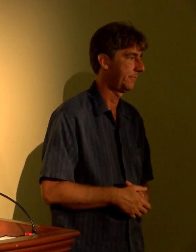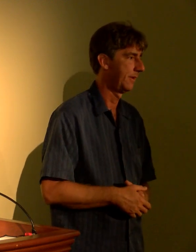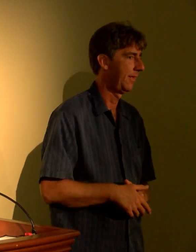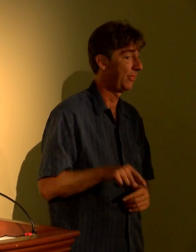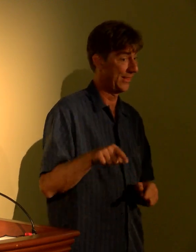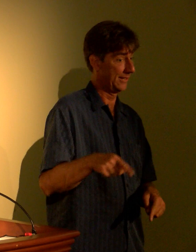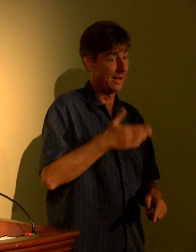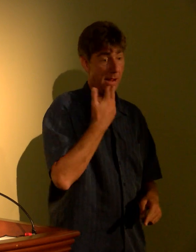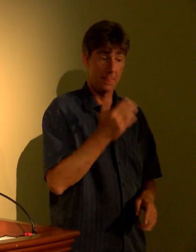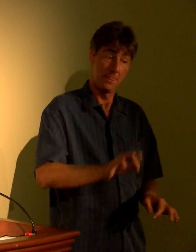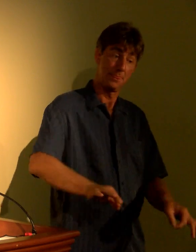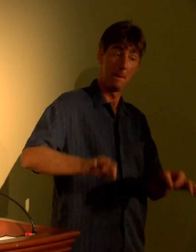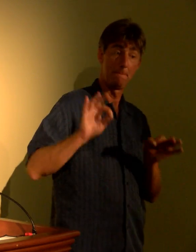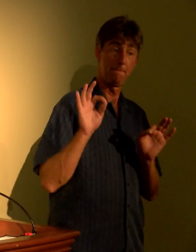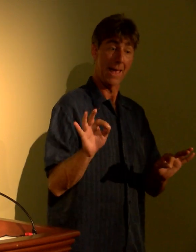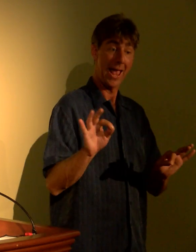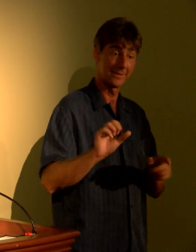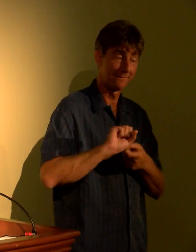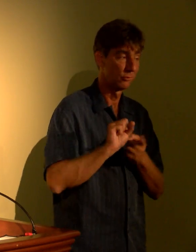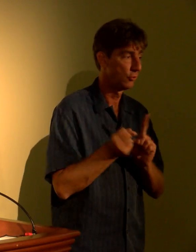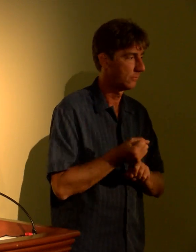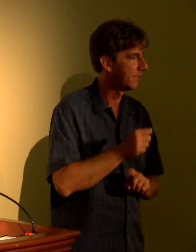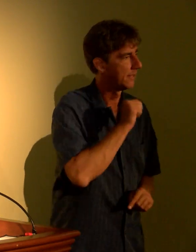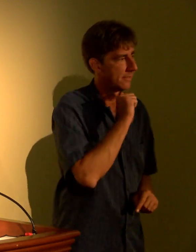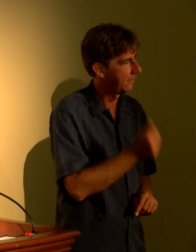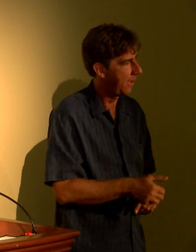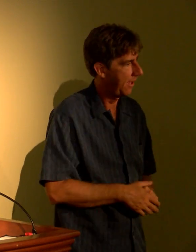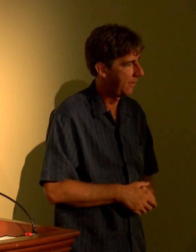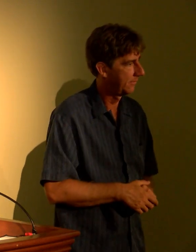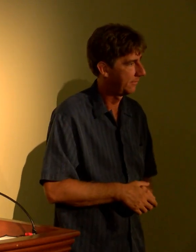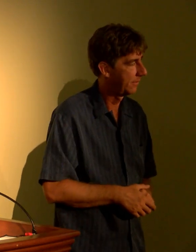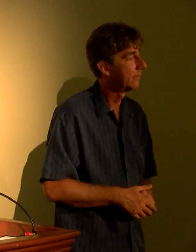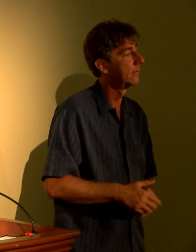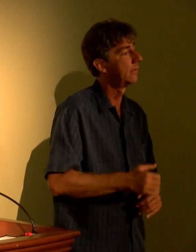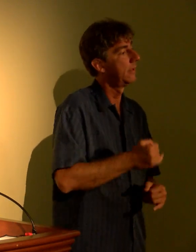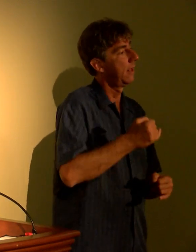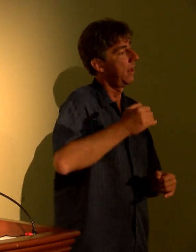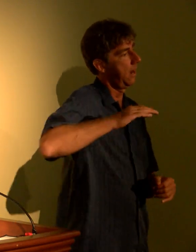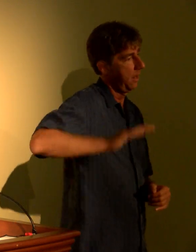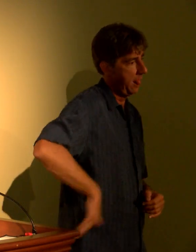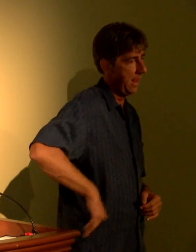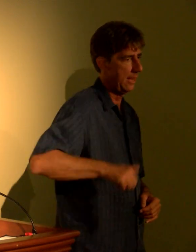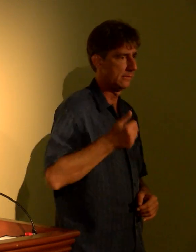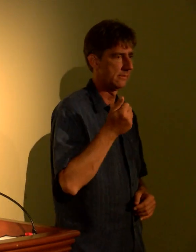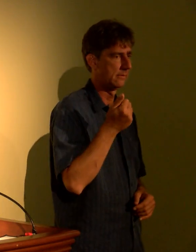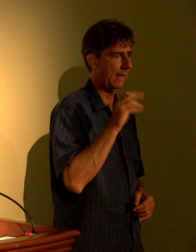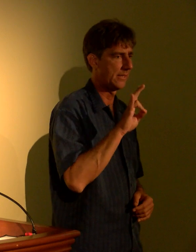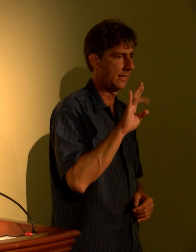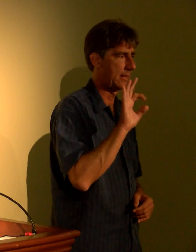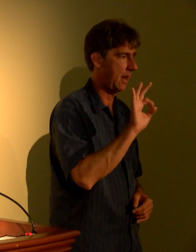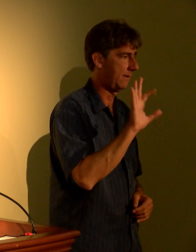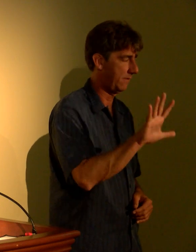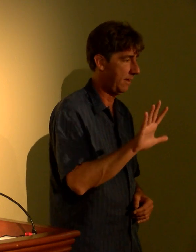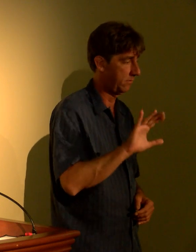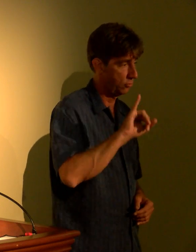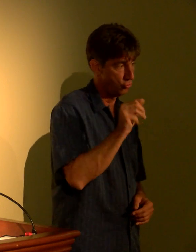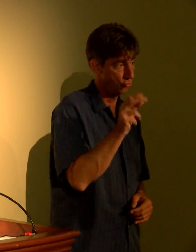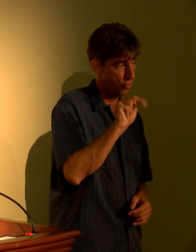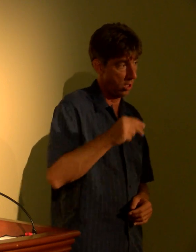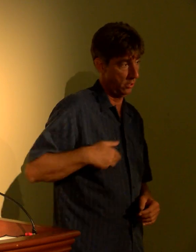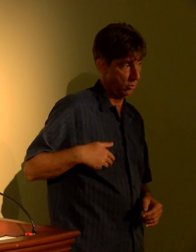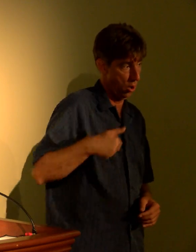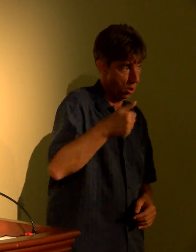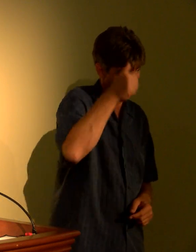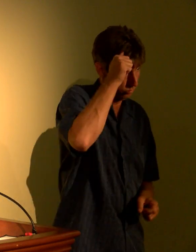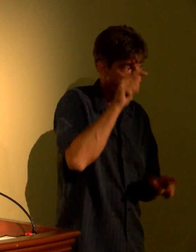were not always the best of circumstances. In late 1795, John's younger brother, who